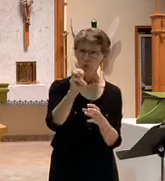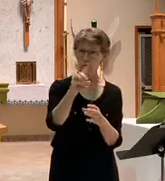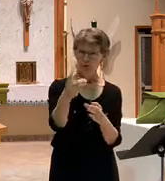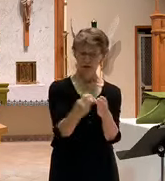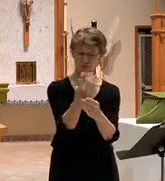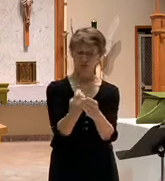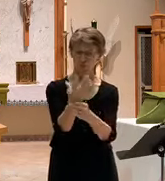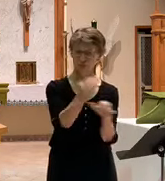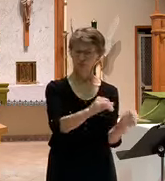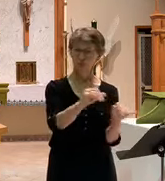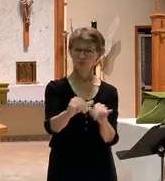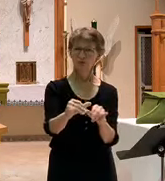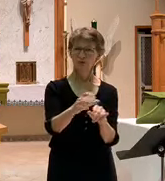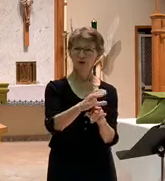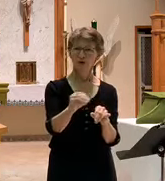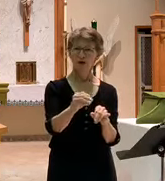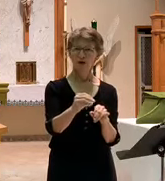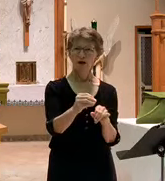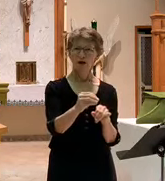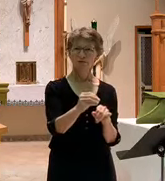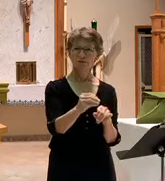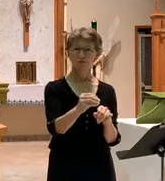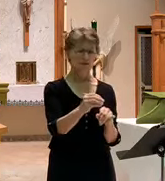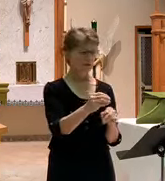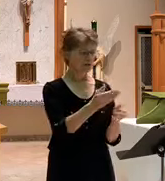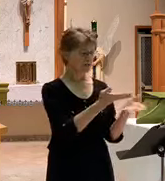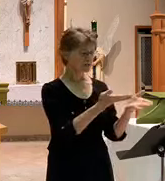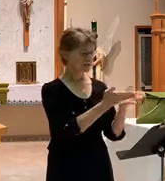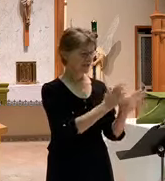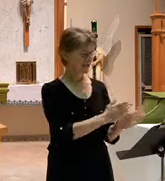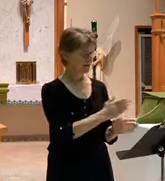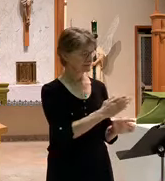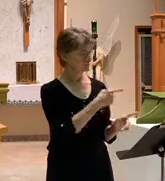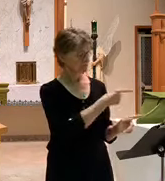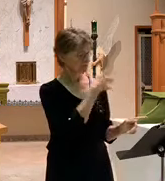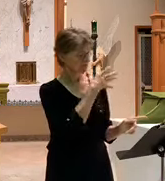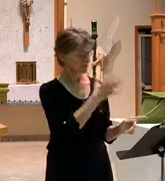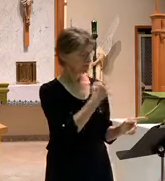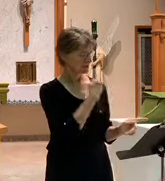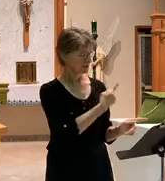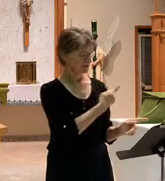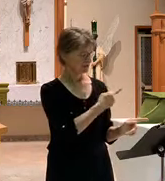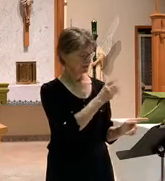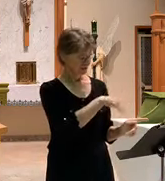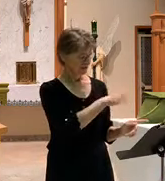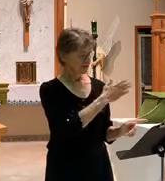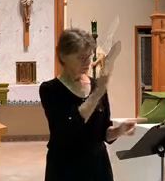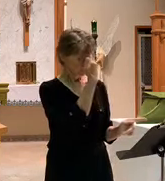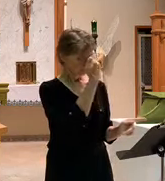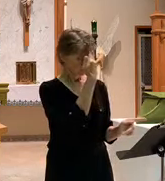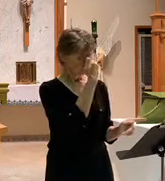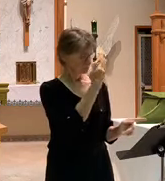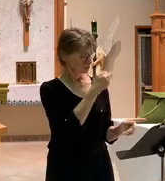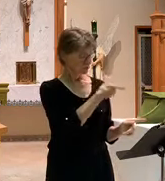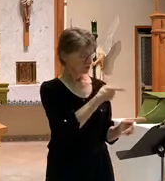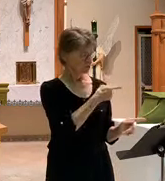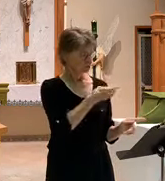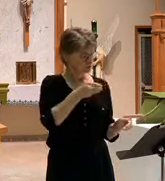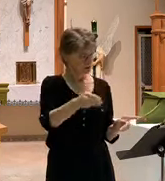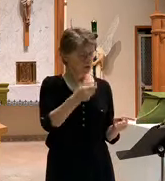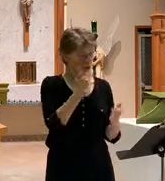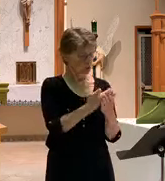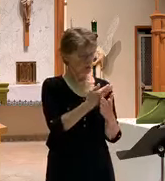well. The slaves of the householder came to him and said, 'Master, did you not sow good seed